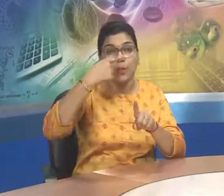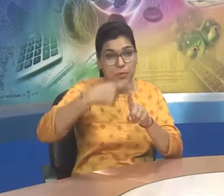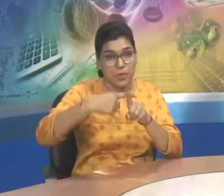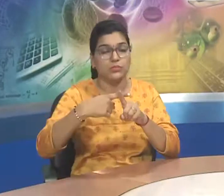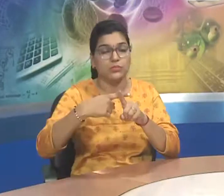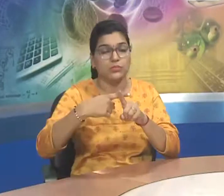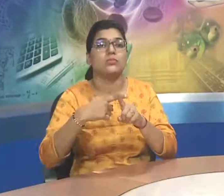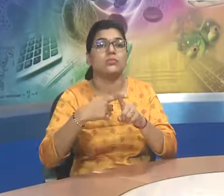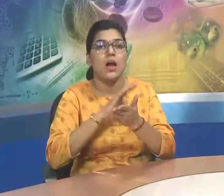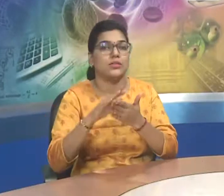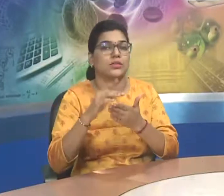AIDS.